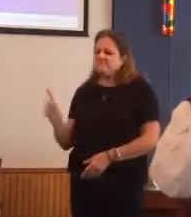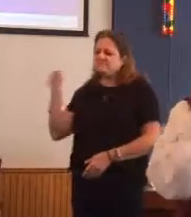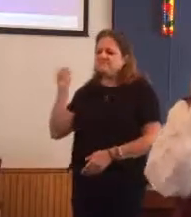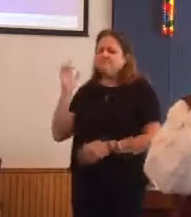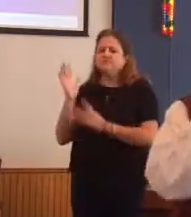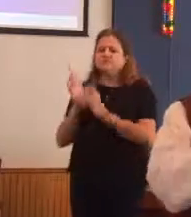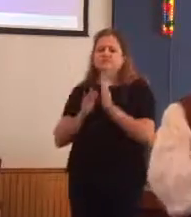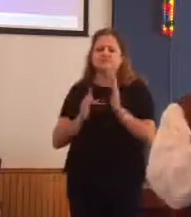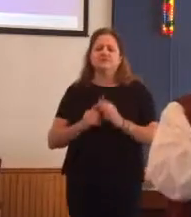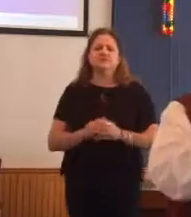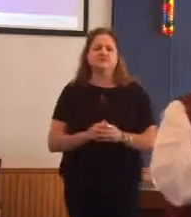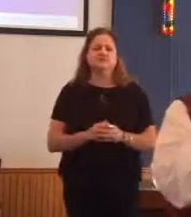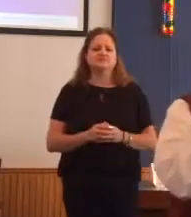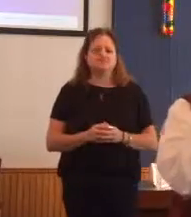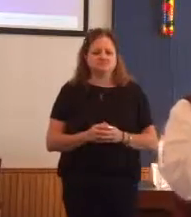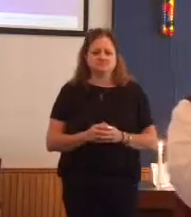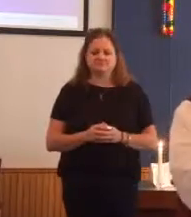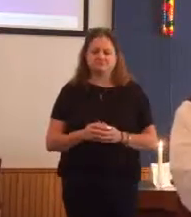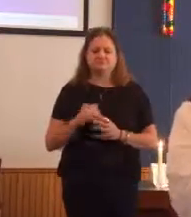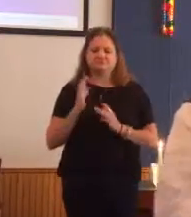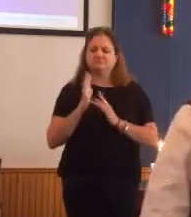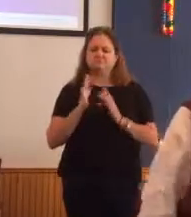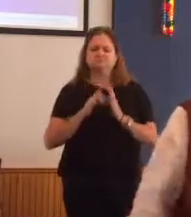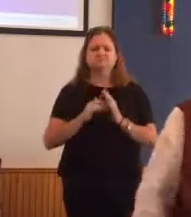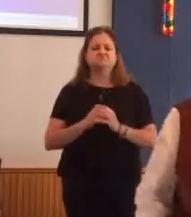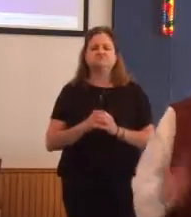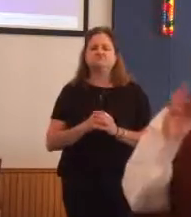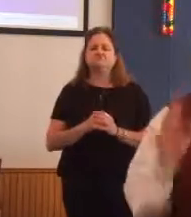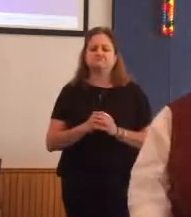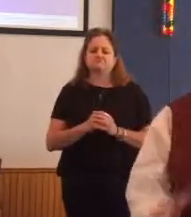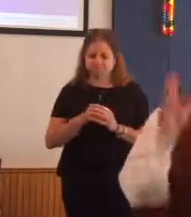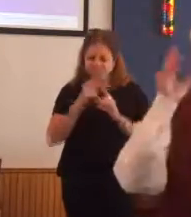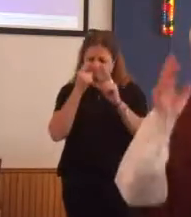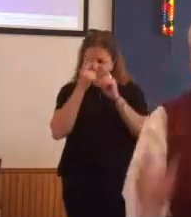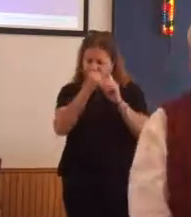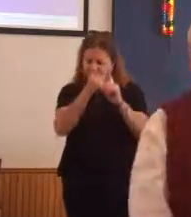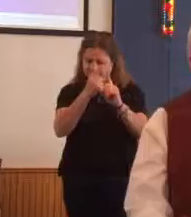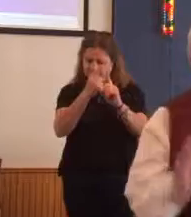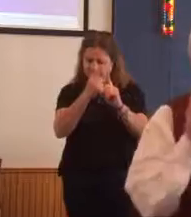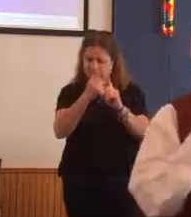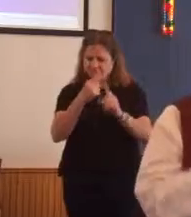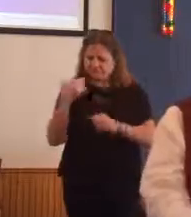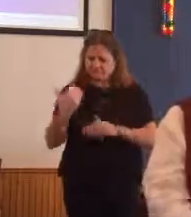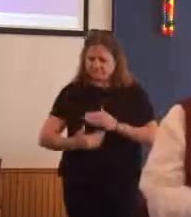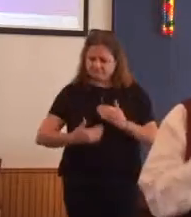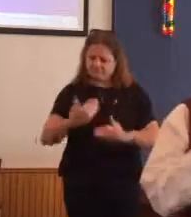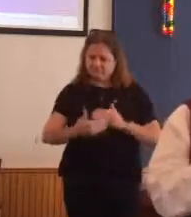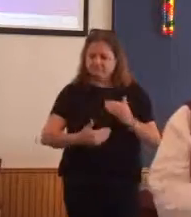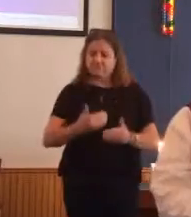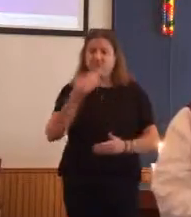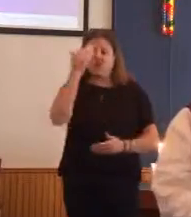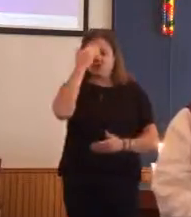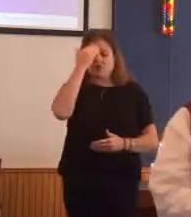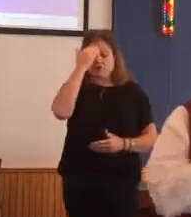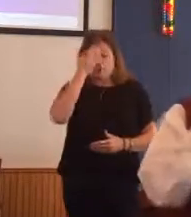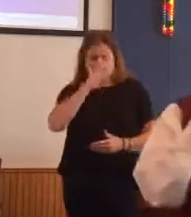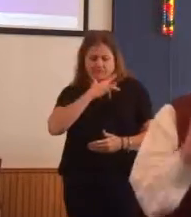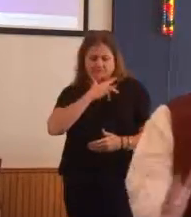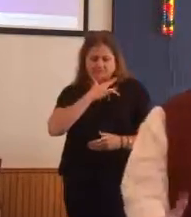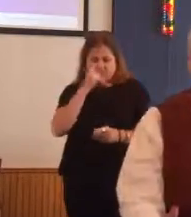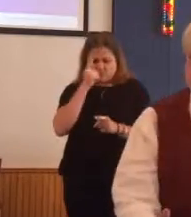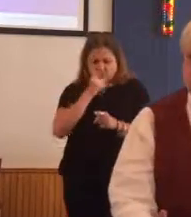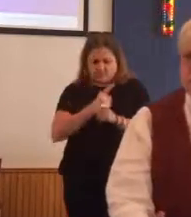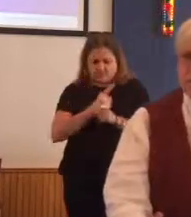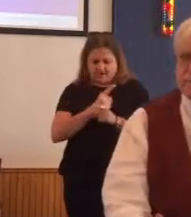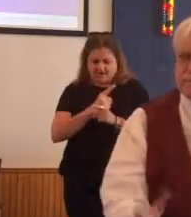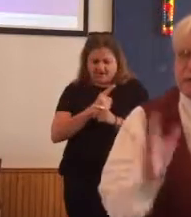And yet, Jesus was determined. He knew it was the right thing to do. It